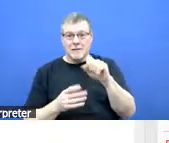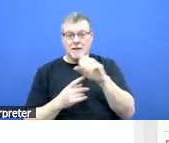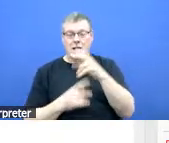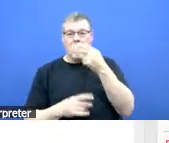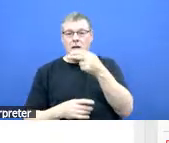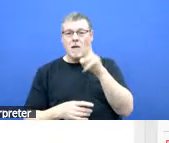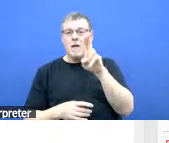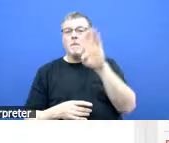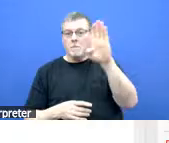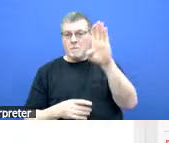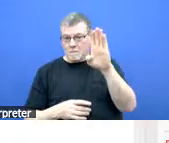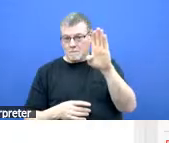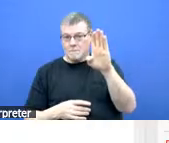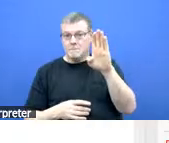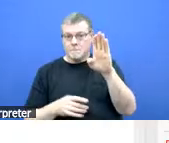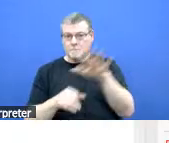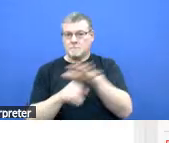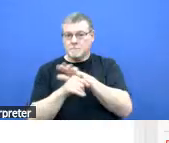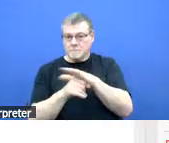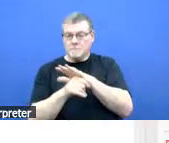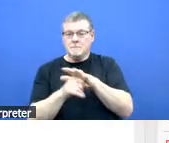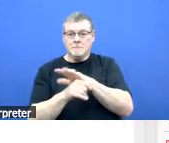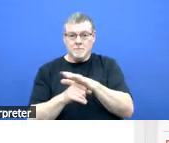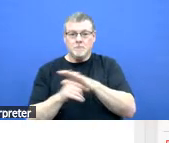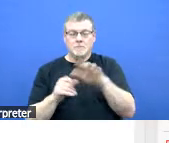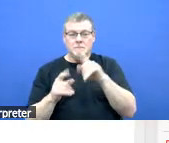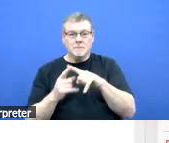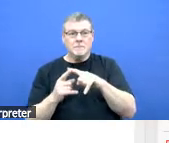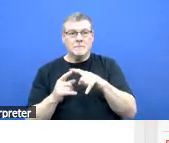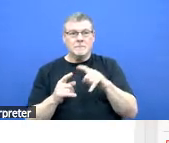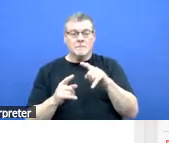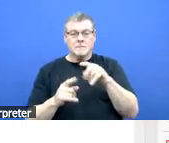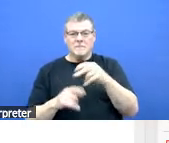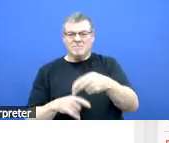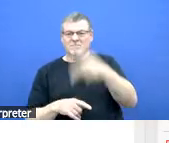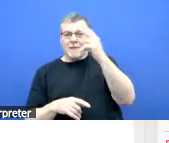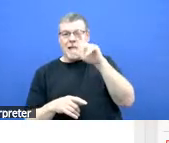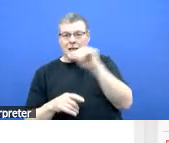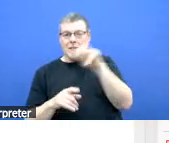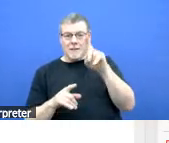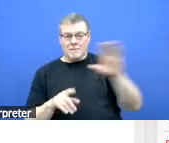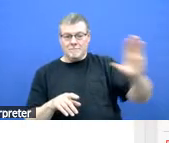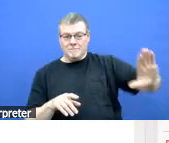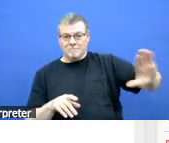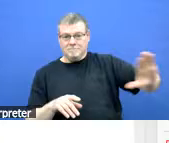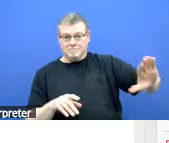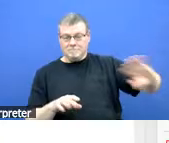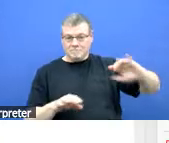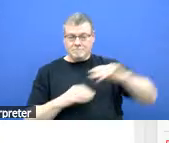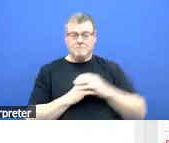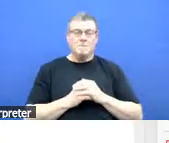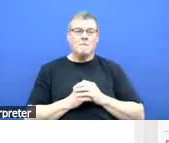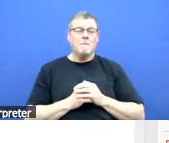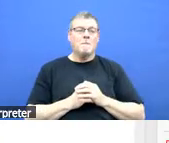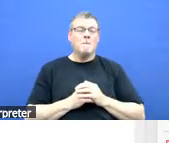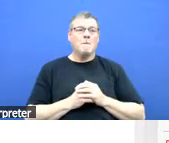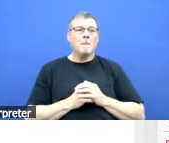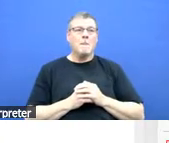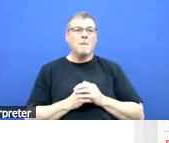hub located off of at the Highland Drive side of the Marketplace Mall